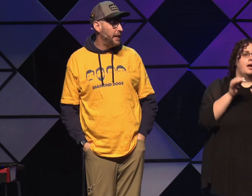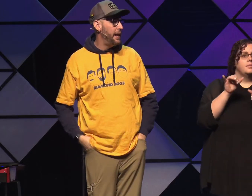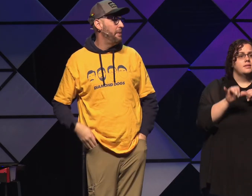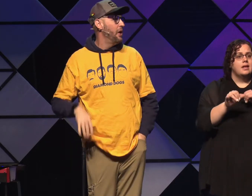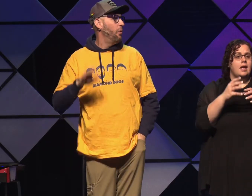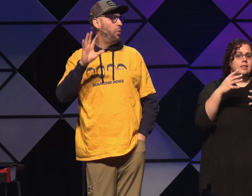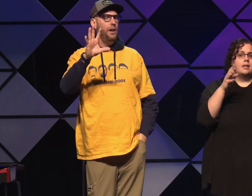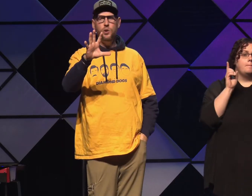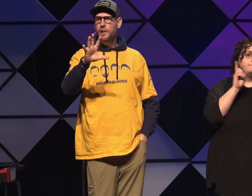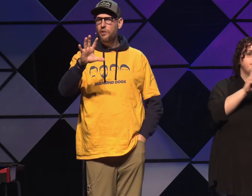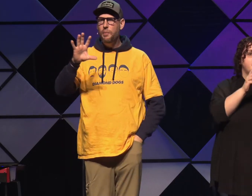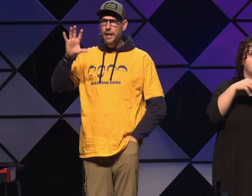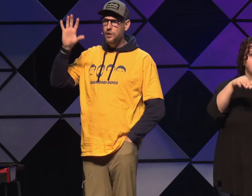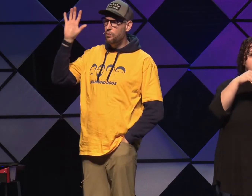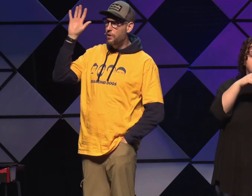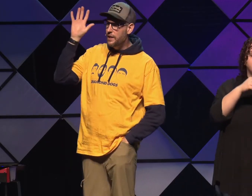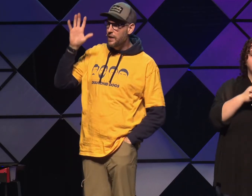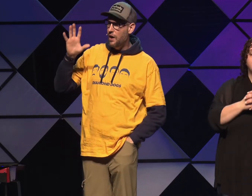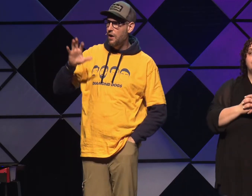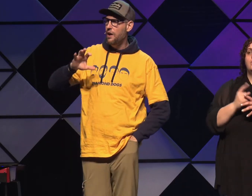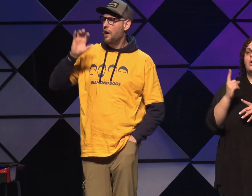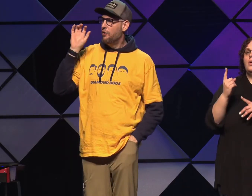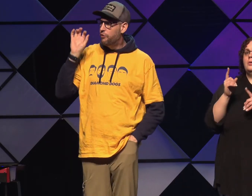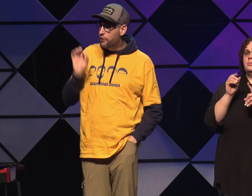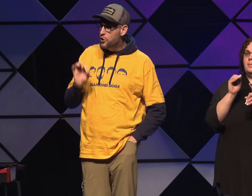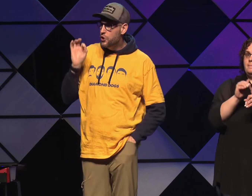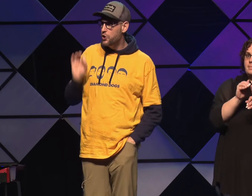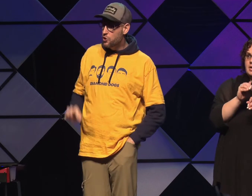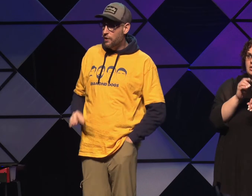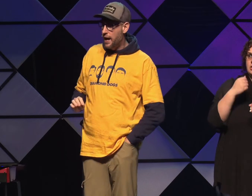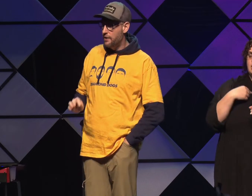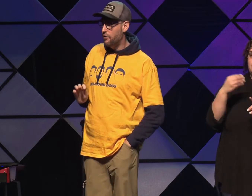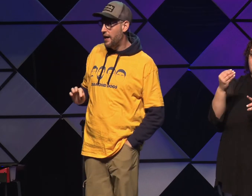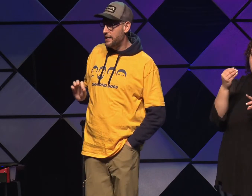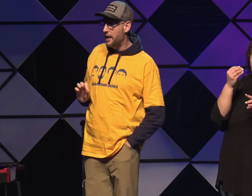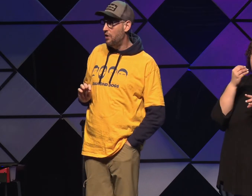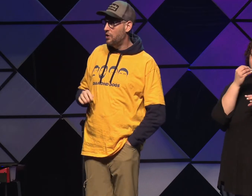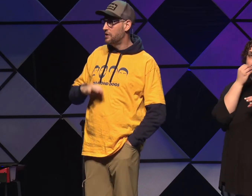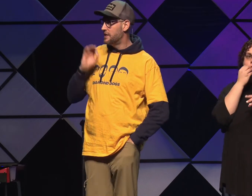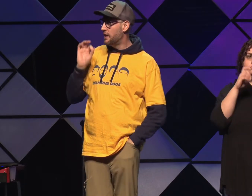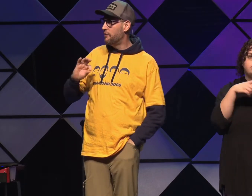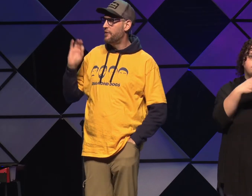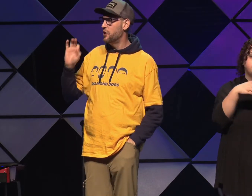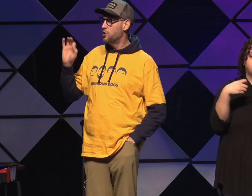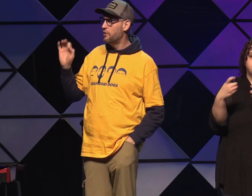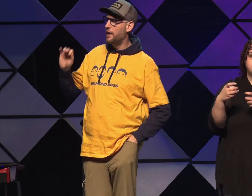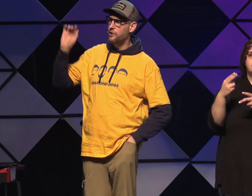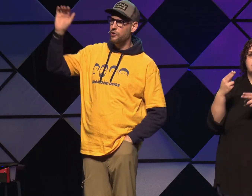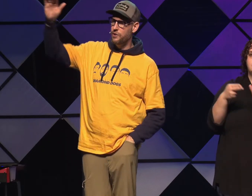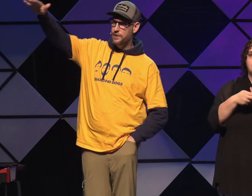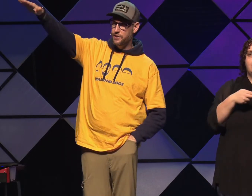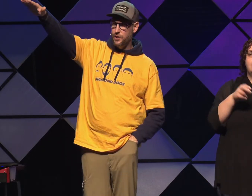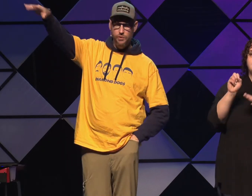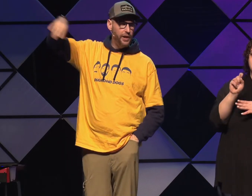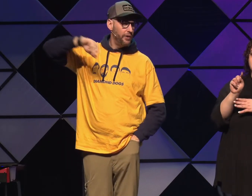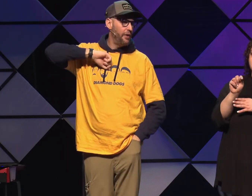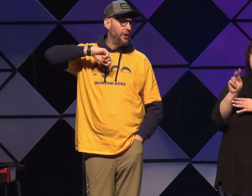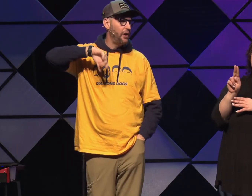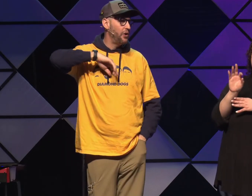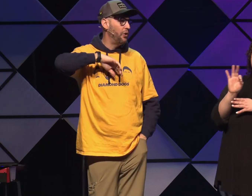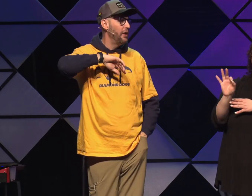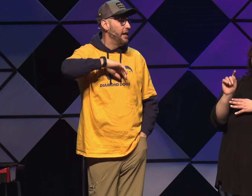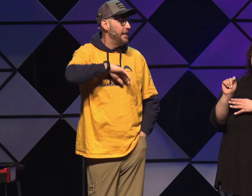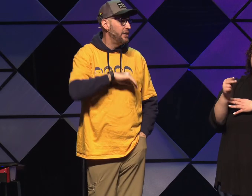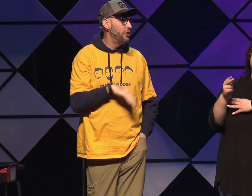mingle time. One quick reminder, we're in our food drive right now called Stuff the Truck. You'll notice there's a trailer out